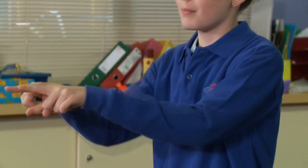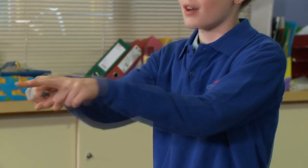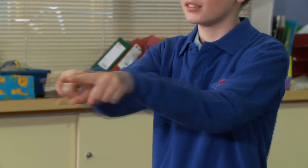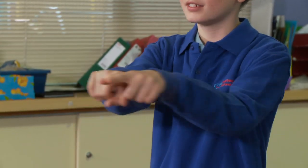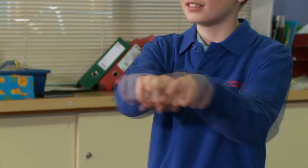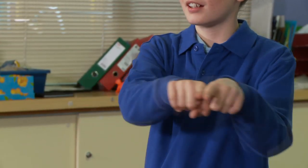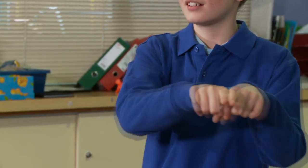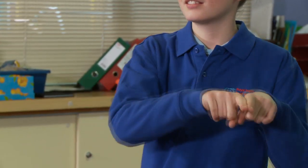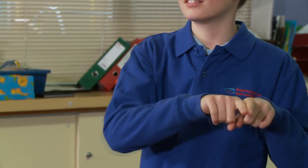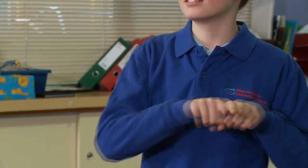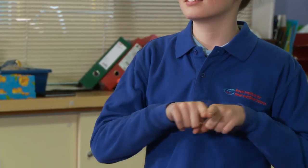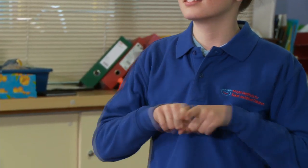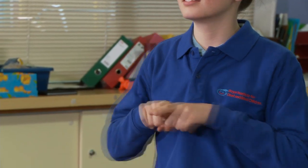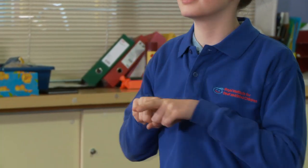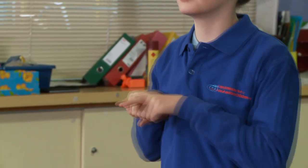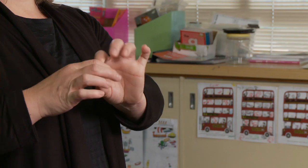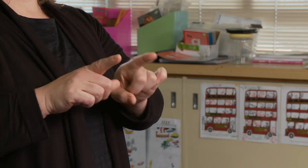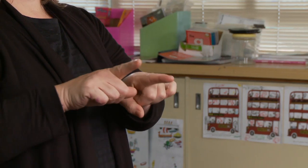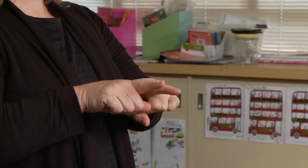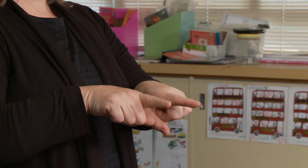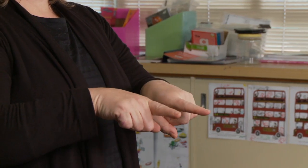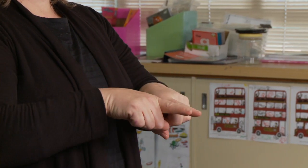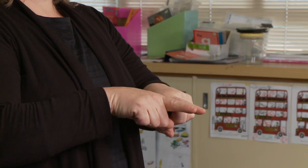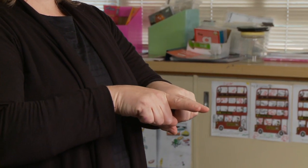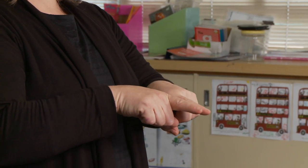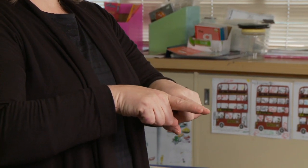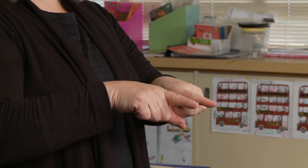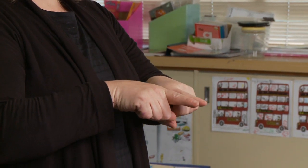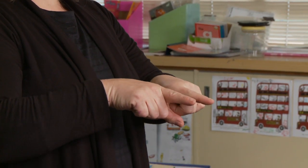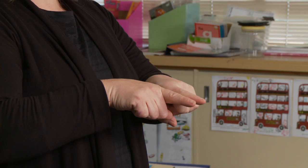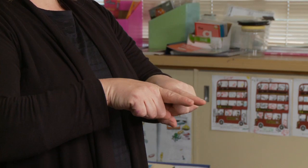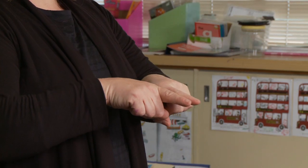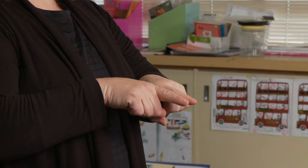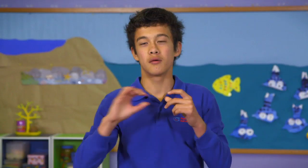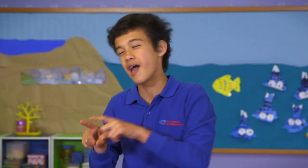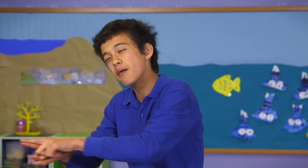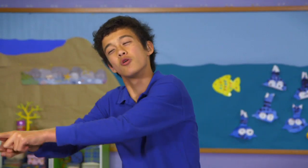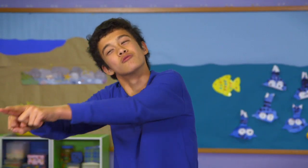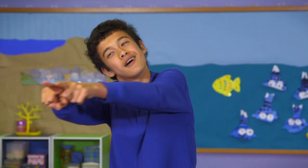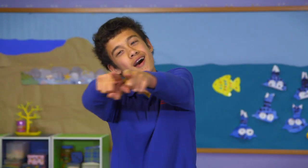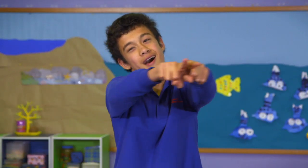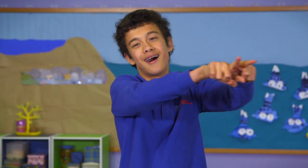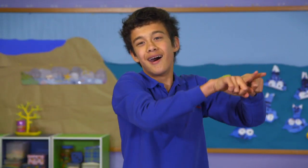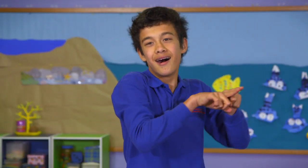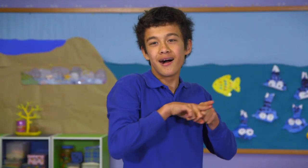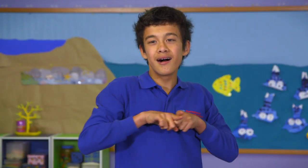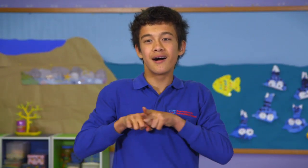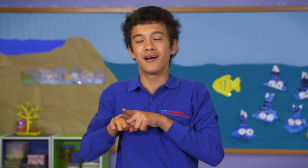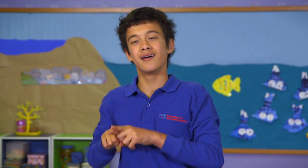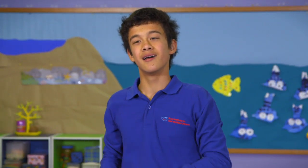linking them all together. And then the same old song, they're using the sign for same and also going around that circle as if it's that